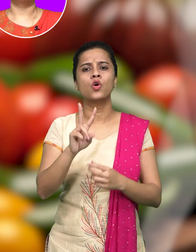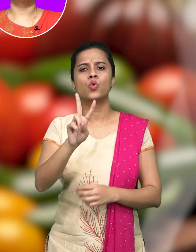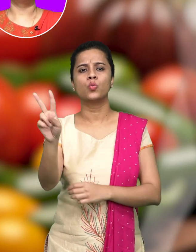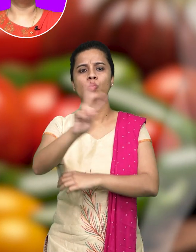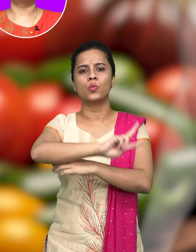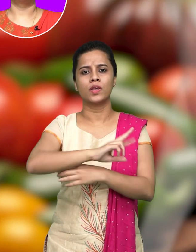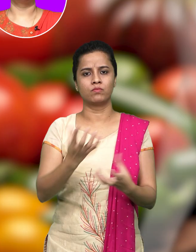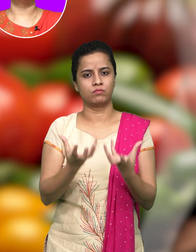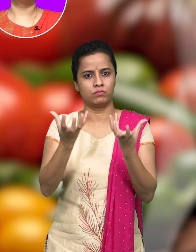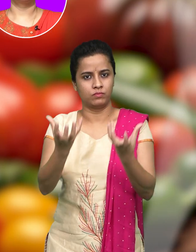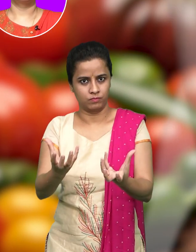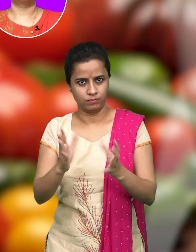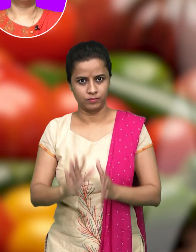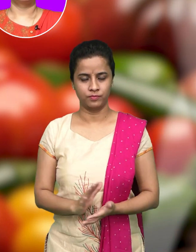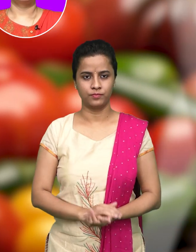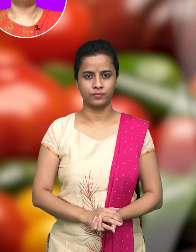days.